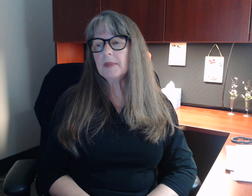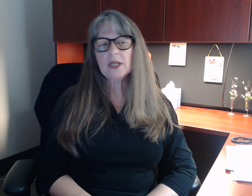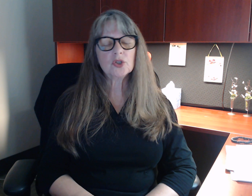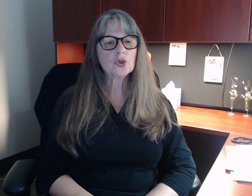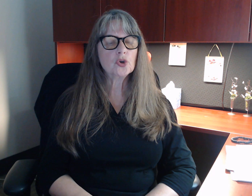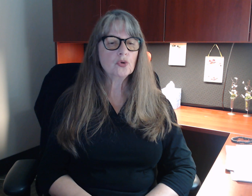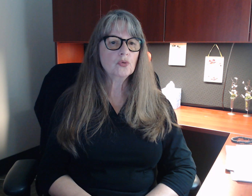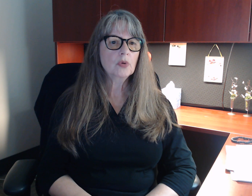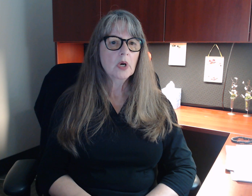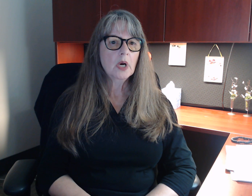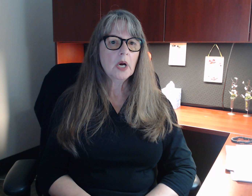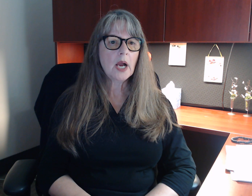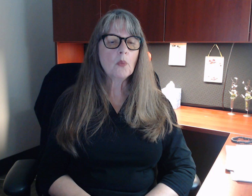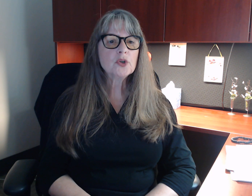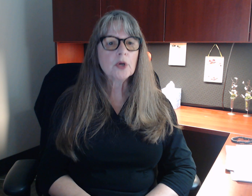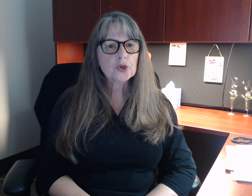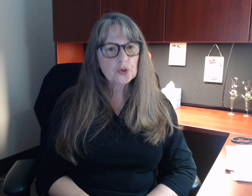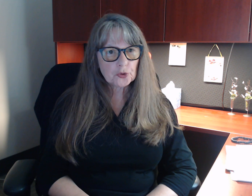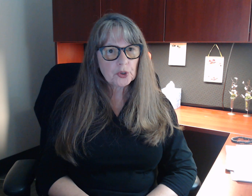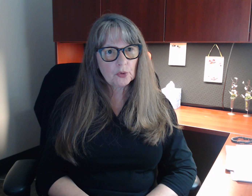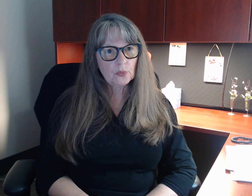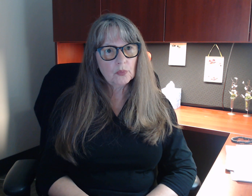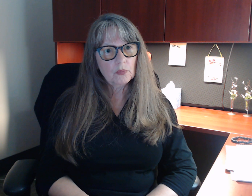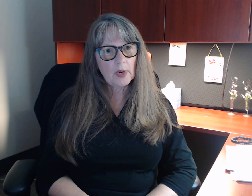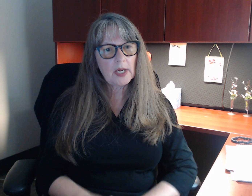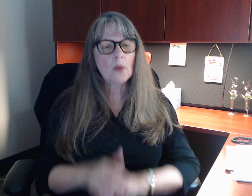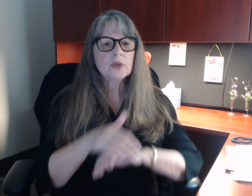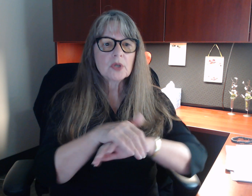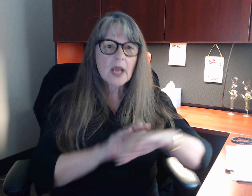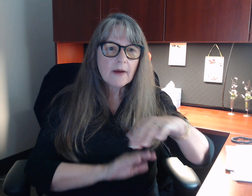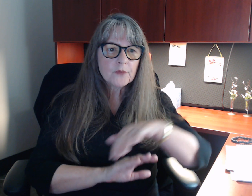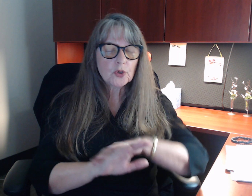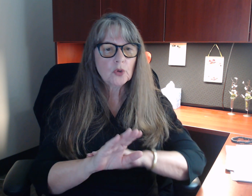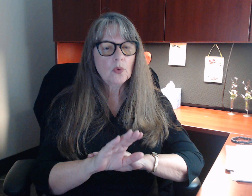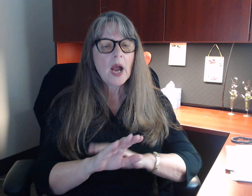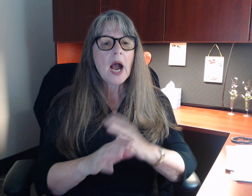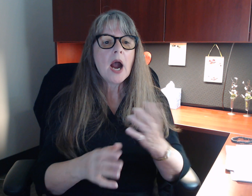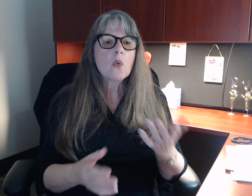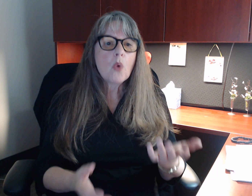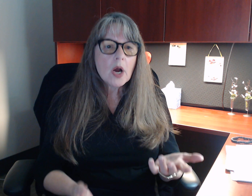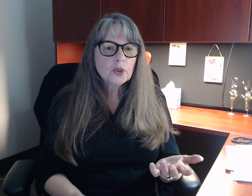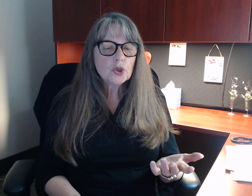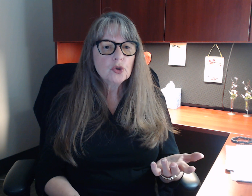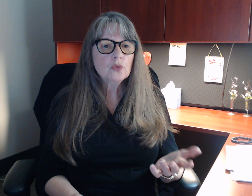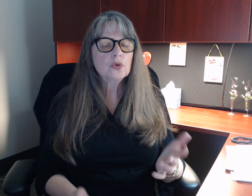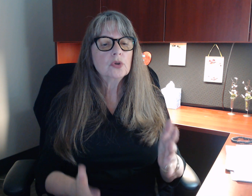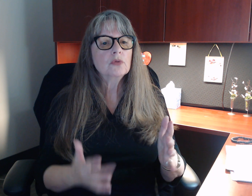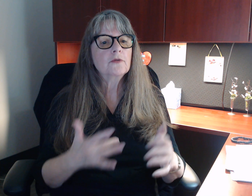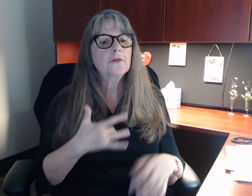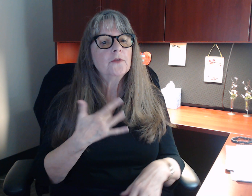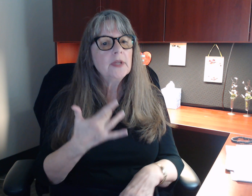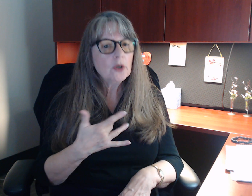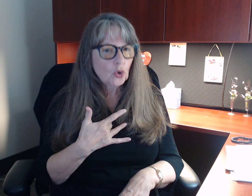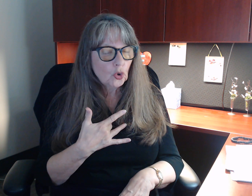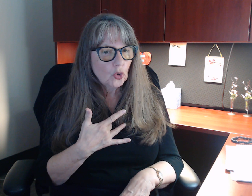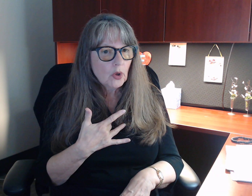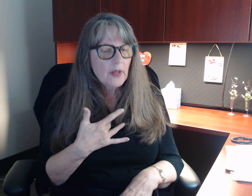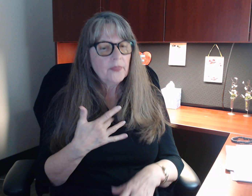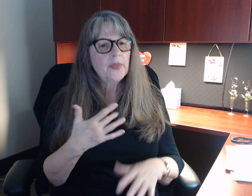means I want to assure you, right? I want to comfort you. I want you to feel